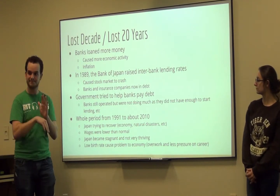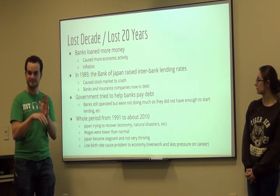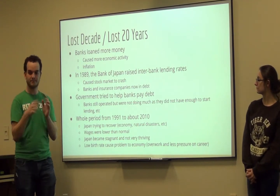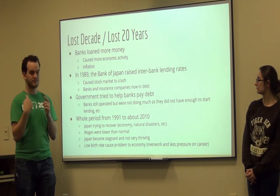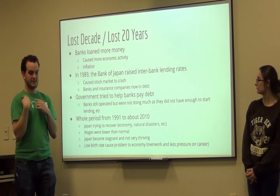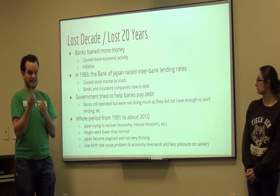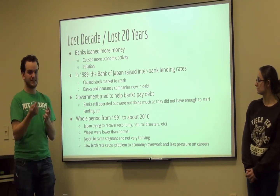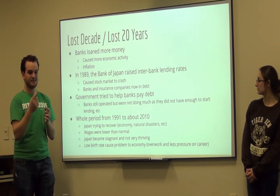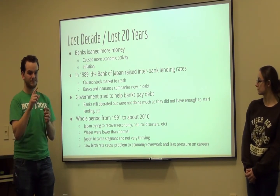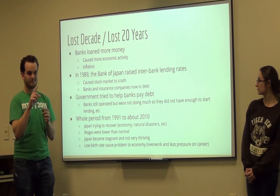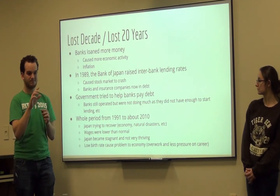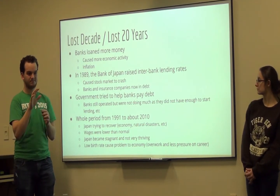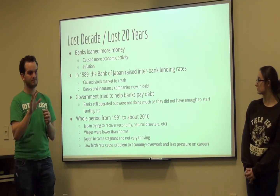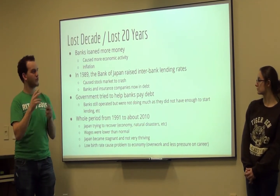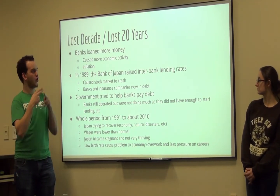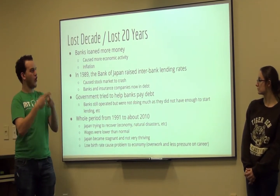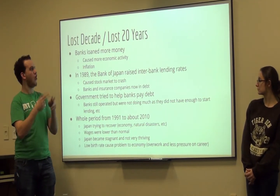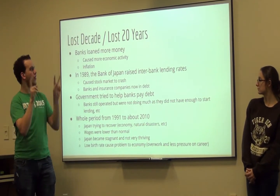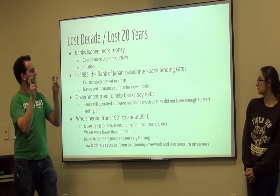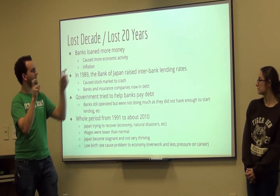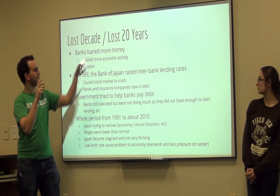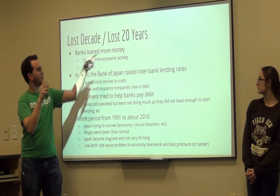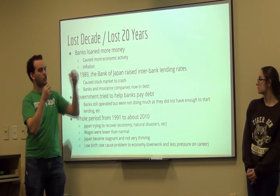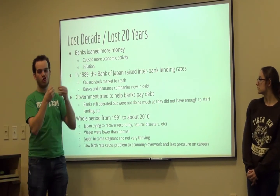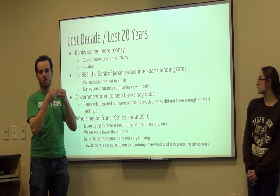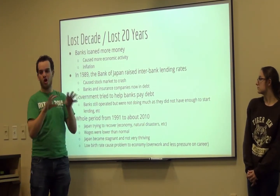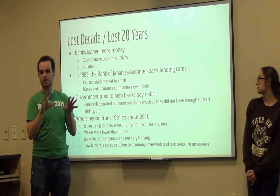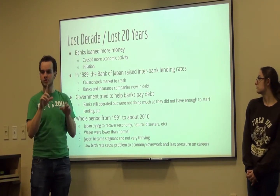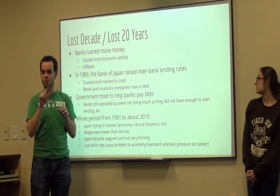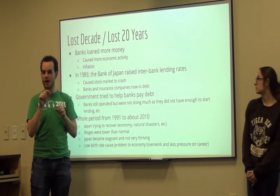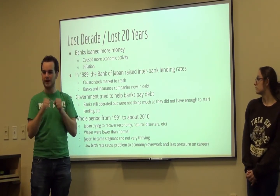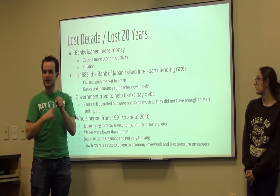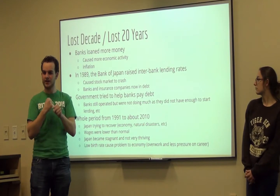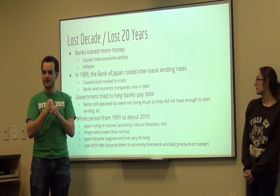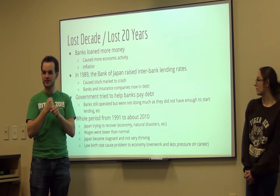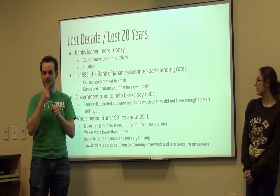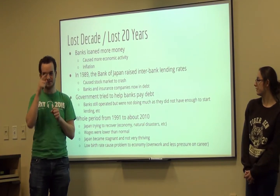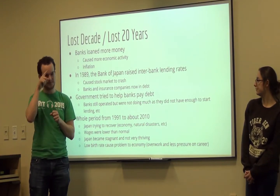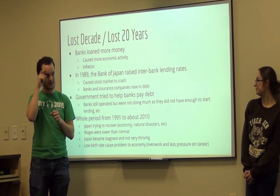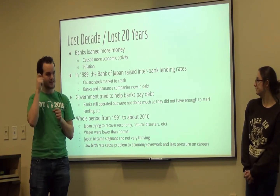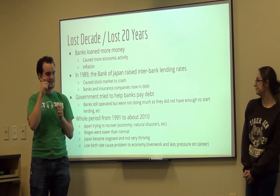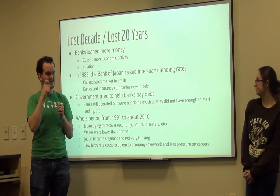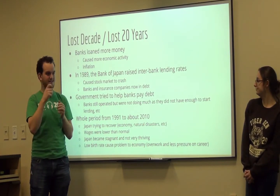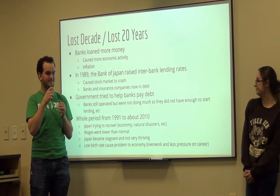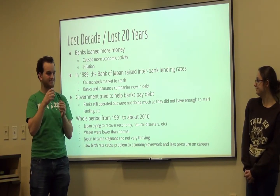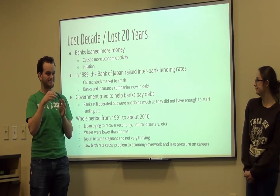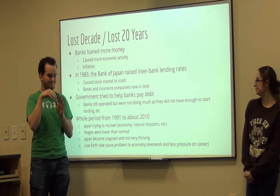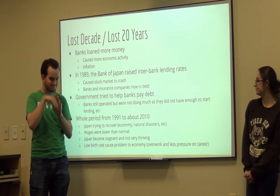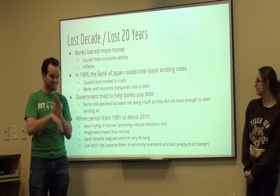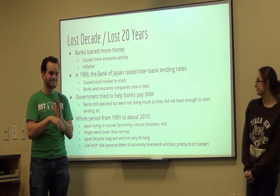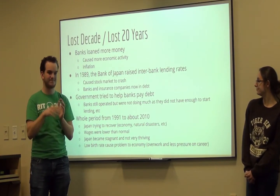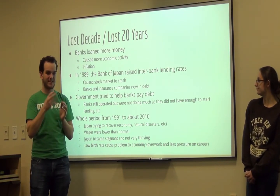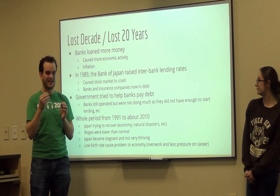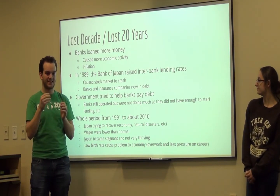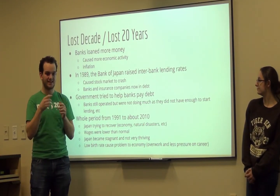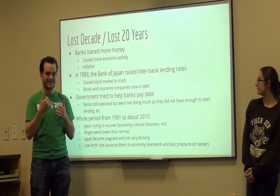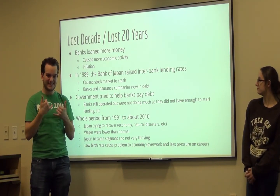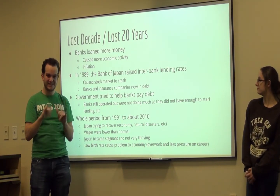Since 1991, they refer to it as the lost decade or the lost 20 years, and that's because the